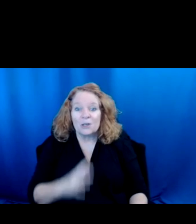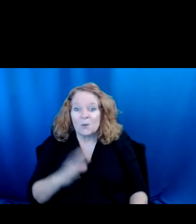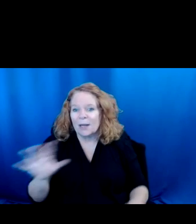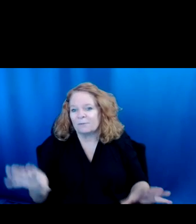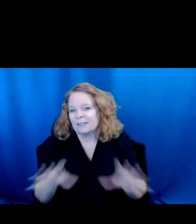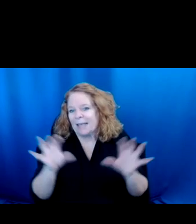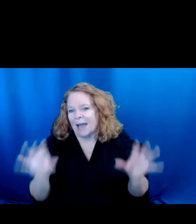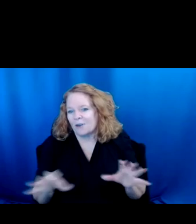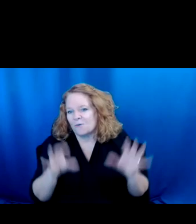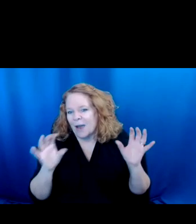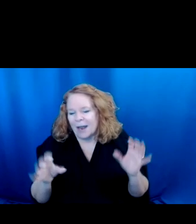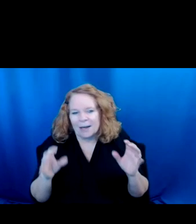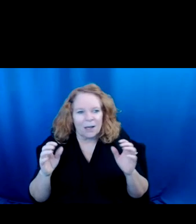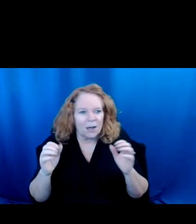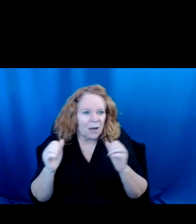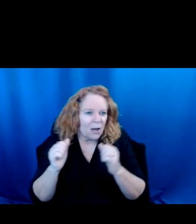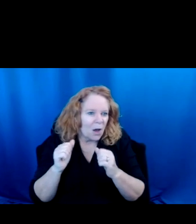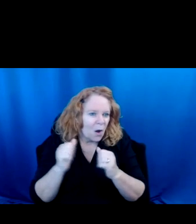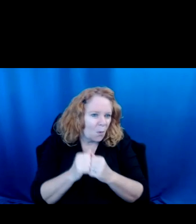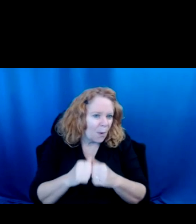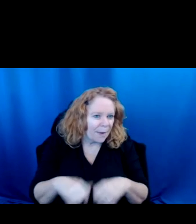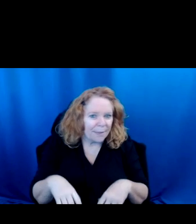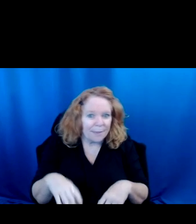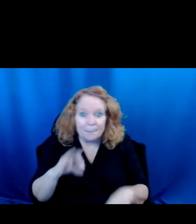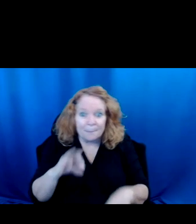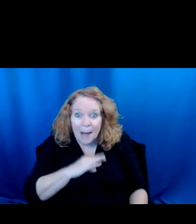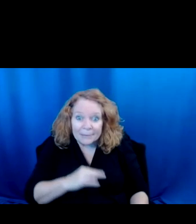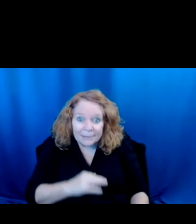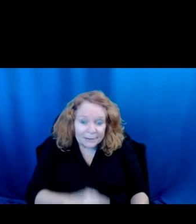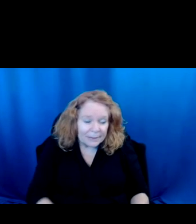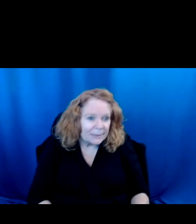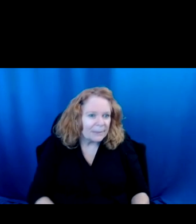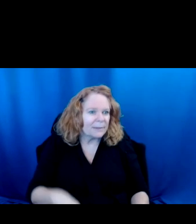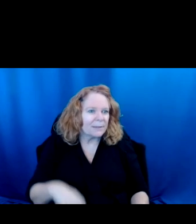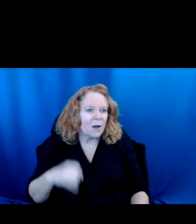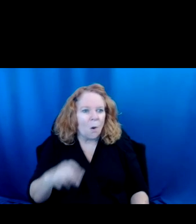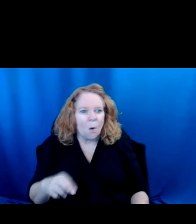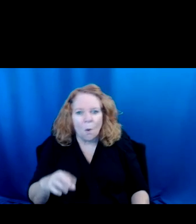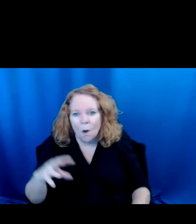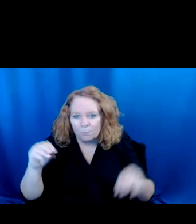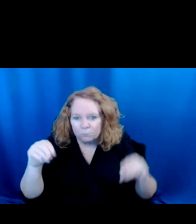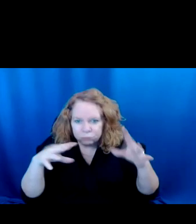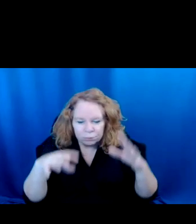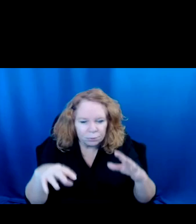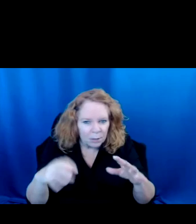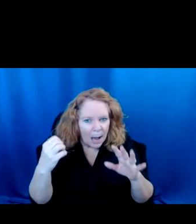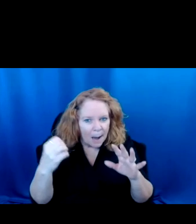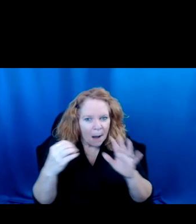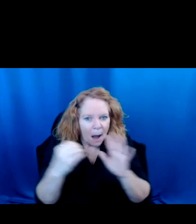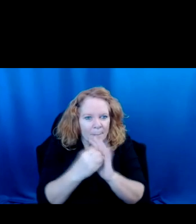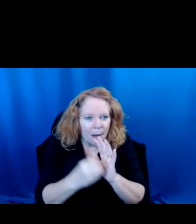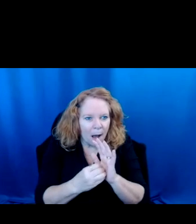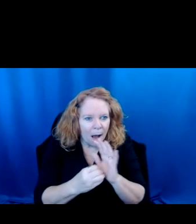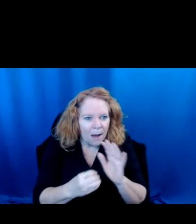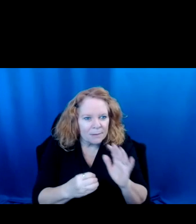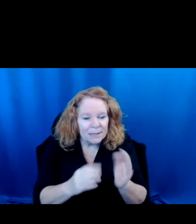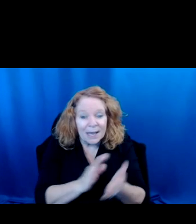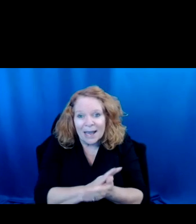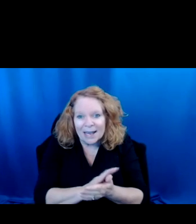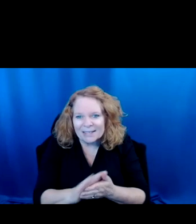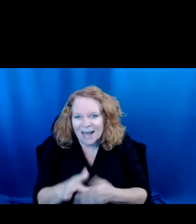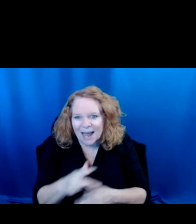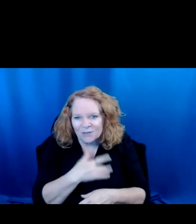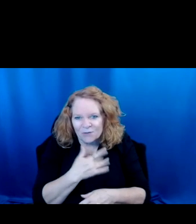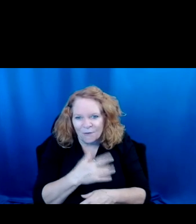with foam shapes or buttons or pom-poms. And this is really nice and tactile to feel. And you could eat